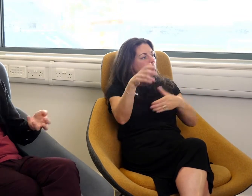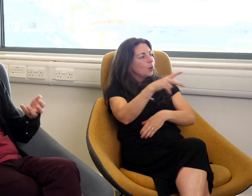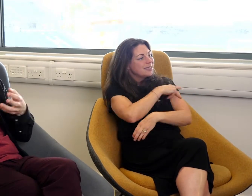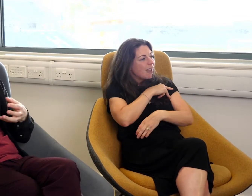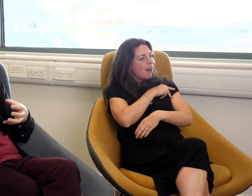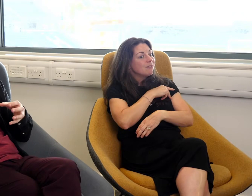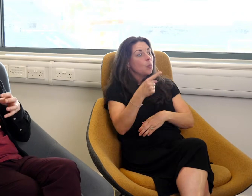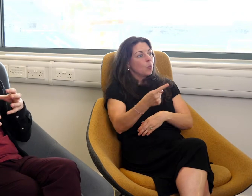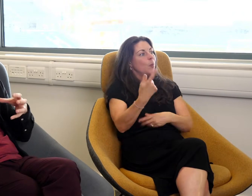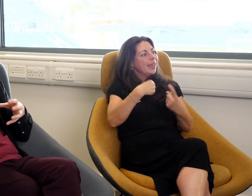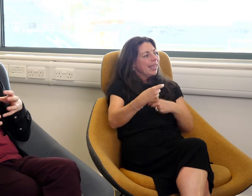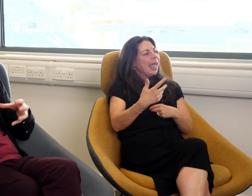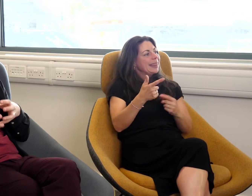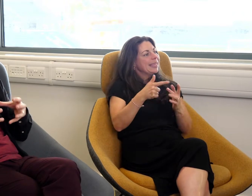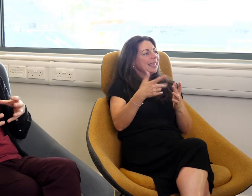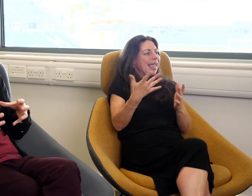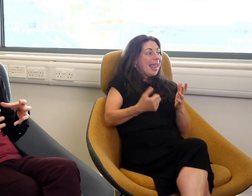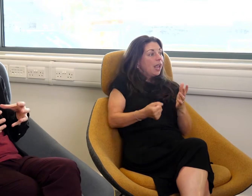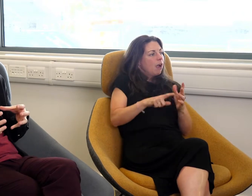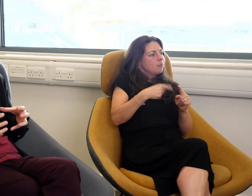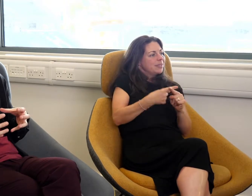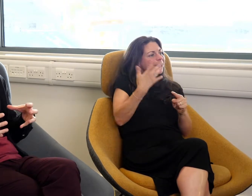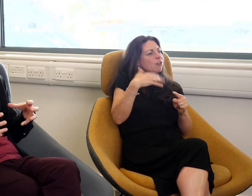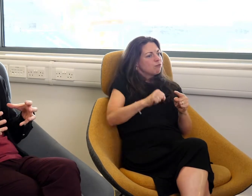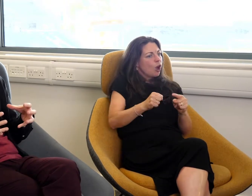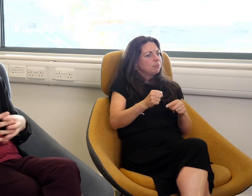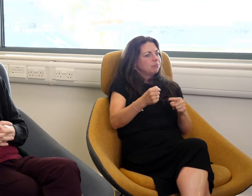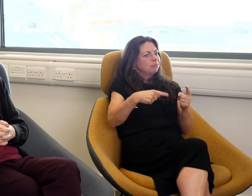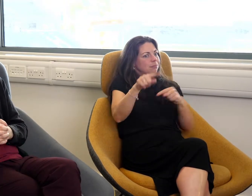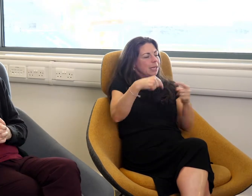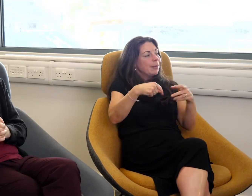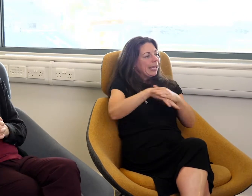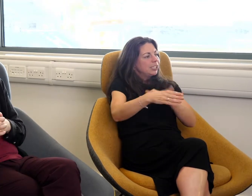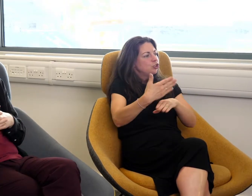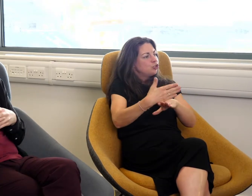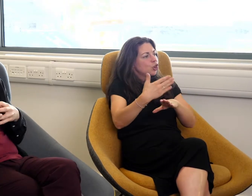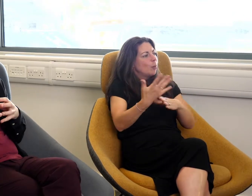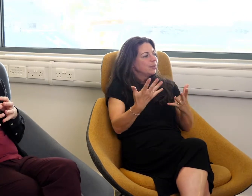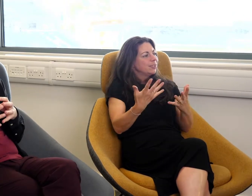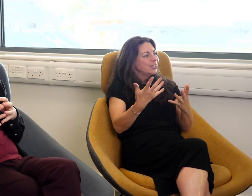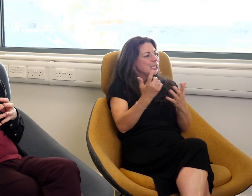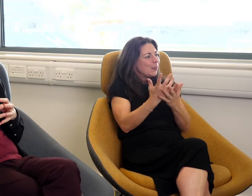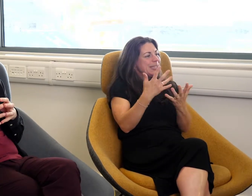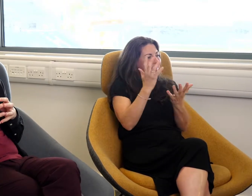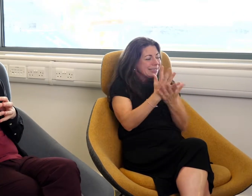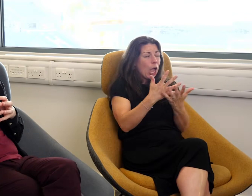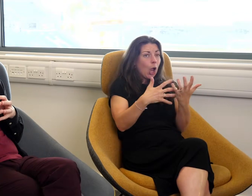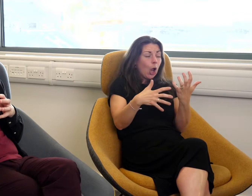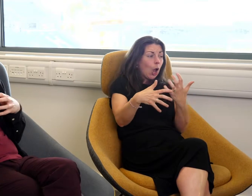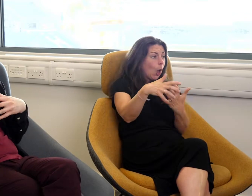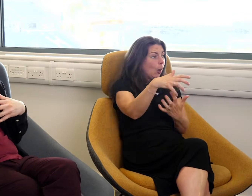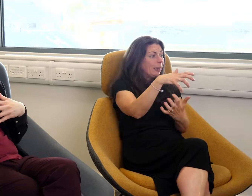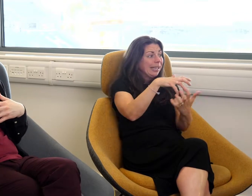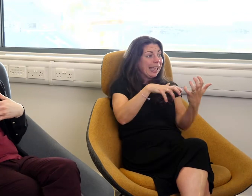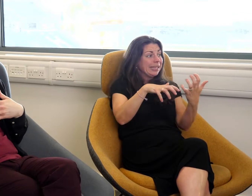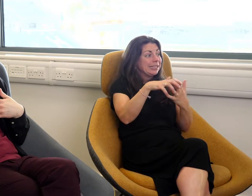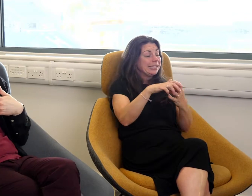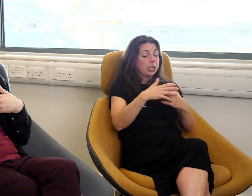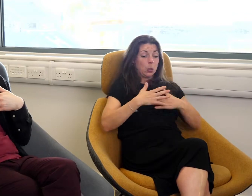So everything is really complicated, frankly. And it's important that we have to, as the Labour Party, put